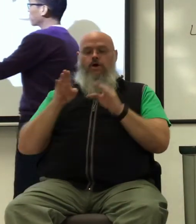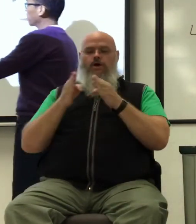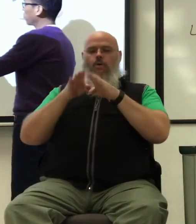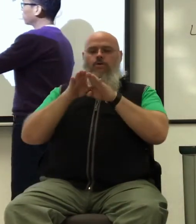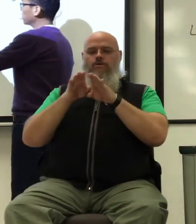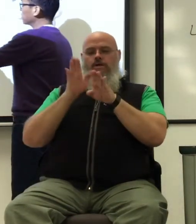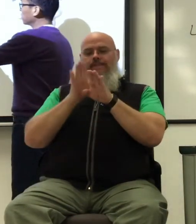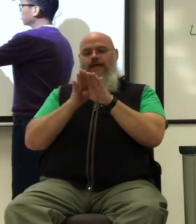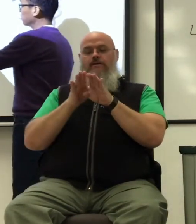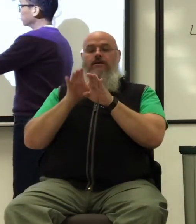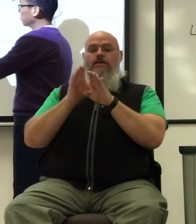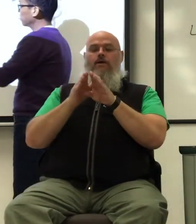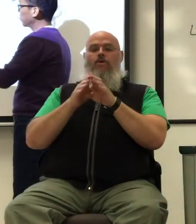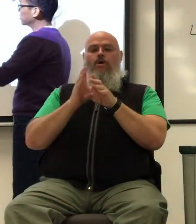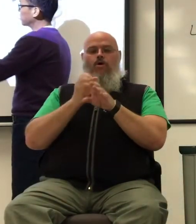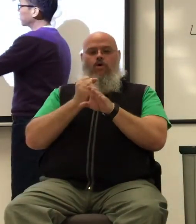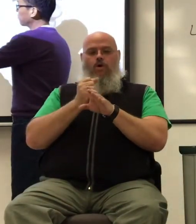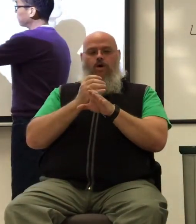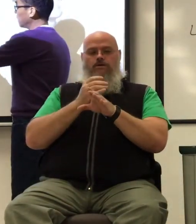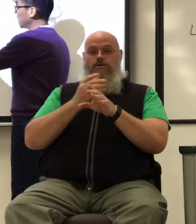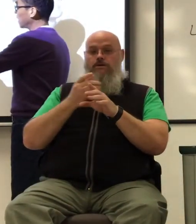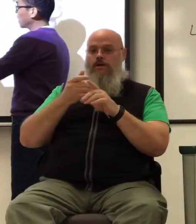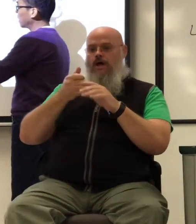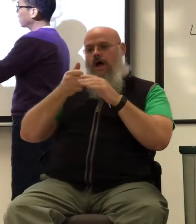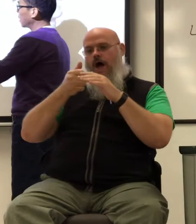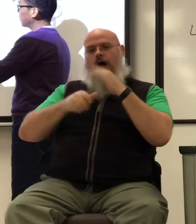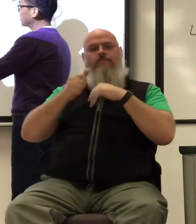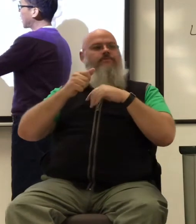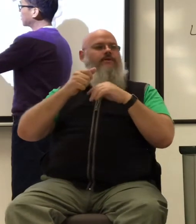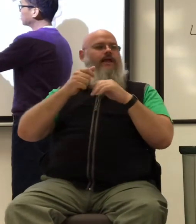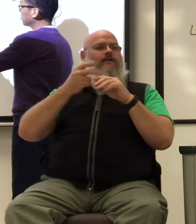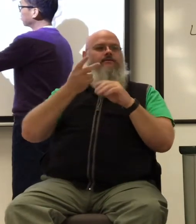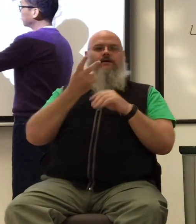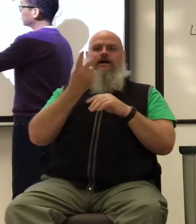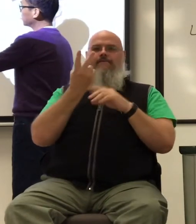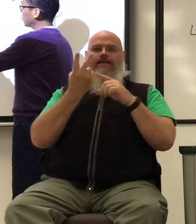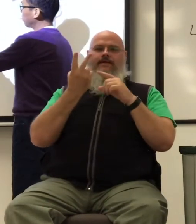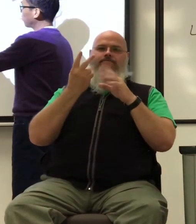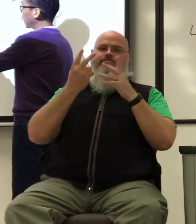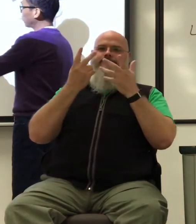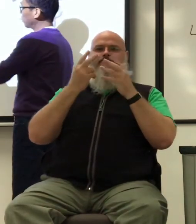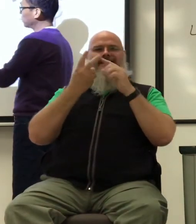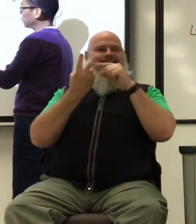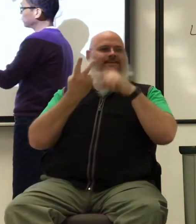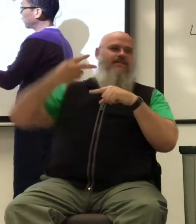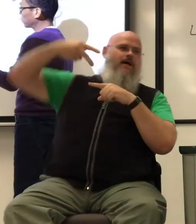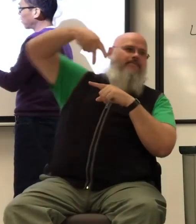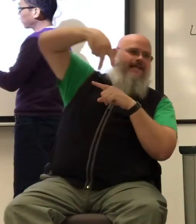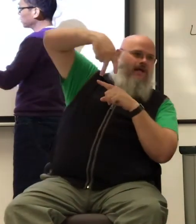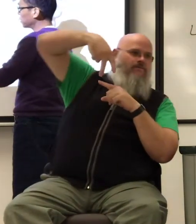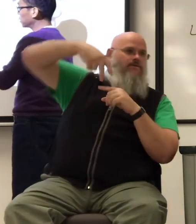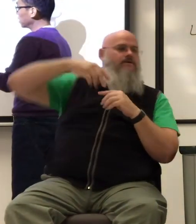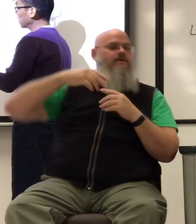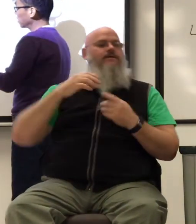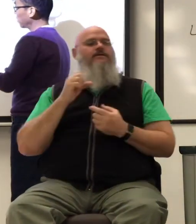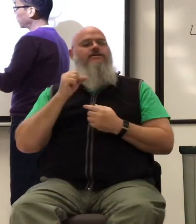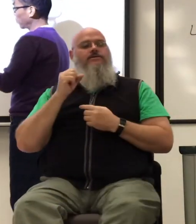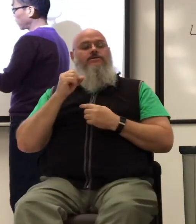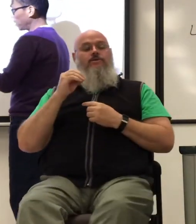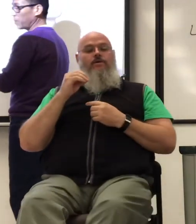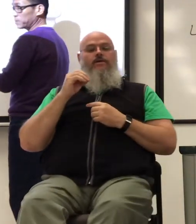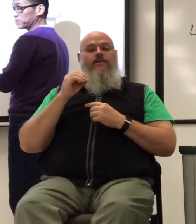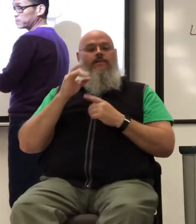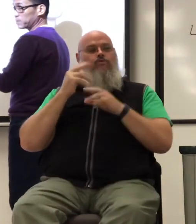here, form this upside down V. And they attach from the inside of the thyroid to these paired cartilages called